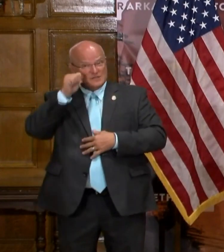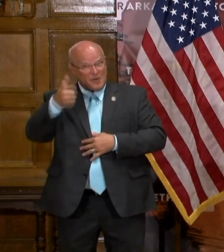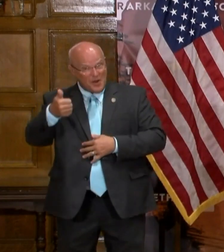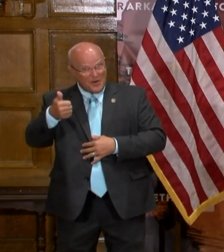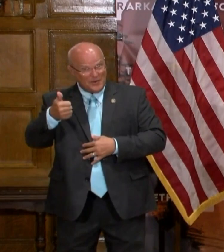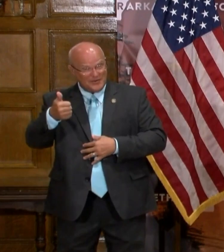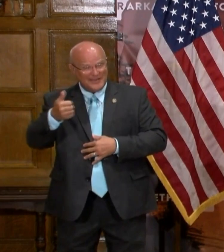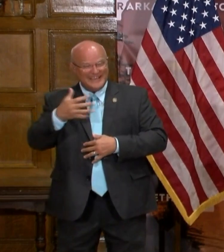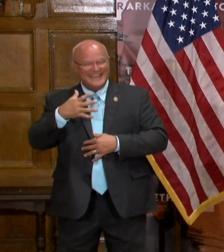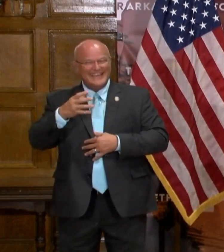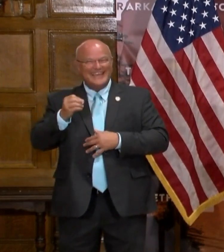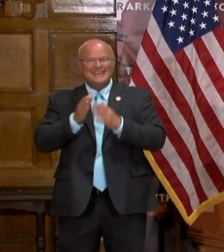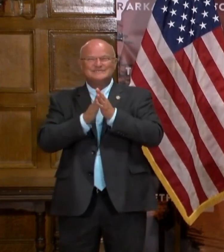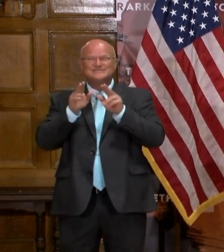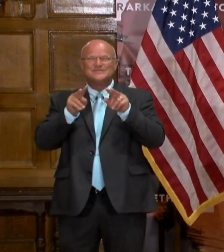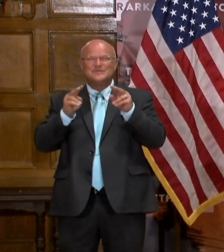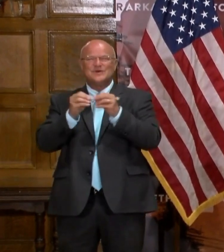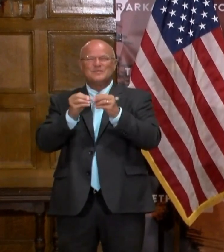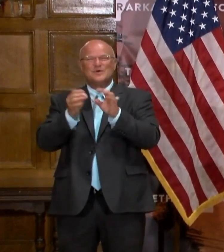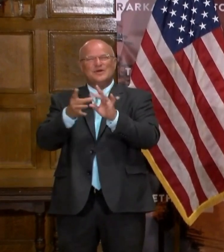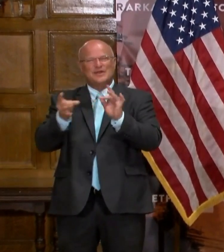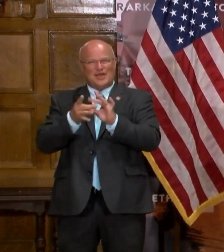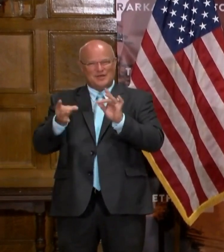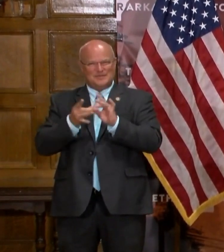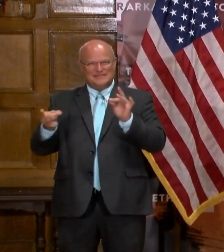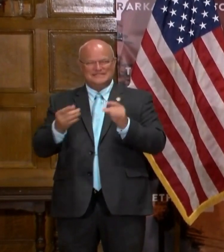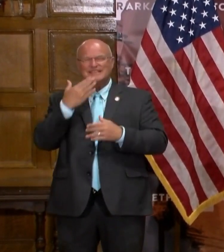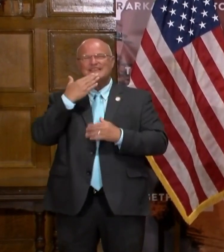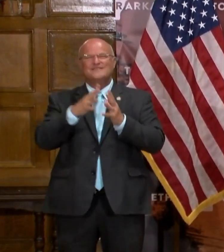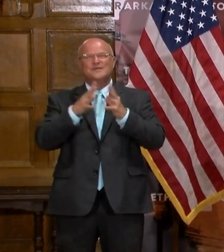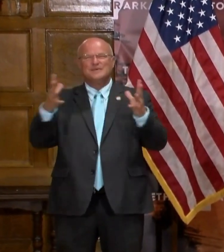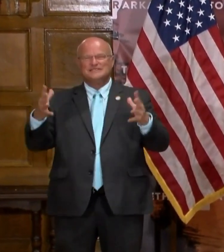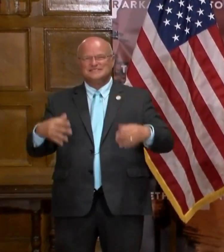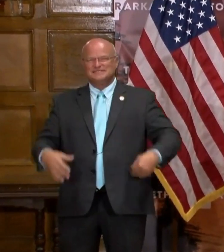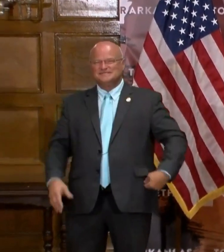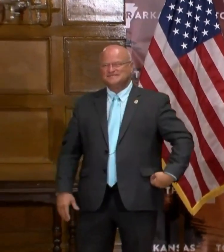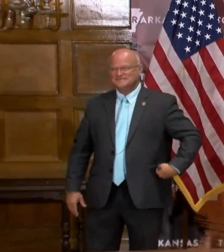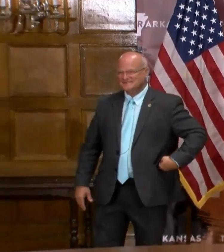tomorrow, and look forward to further comments then. Thank you very much.